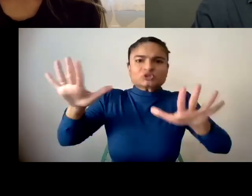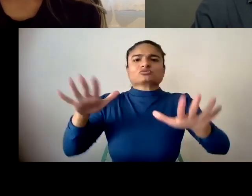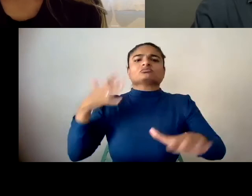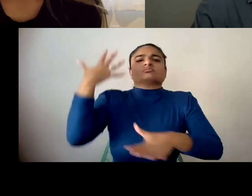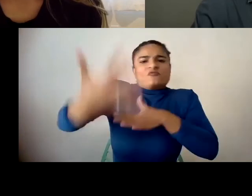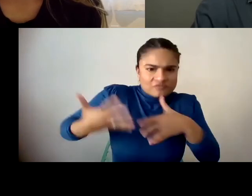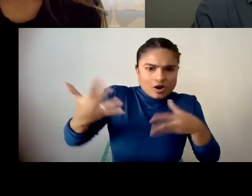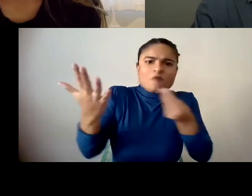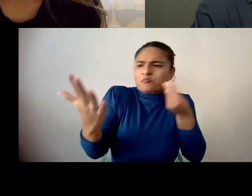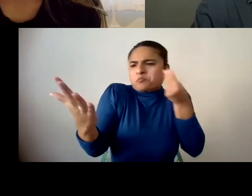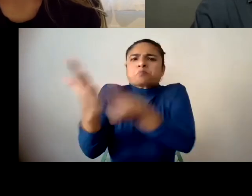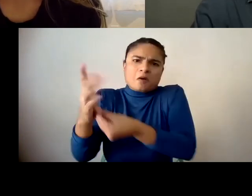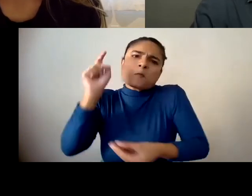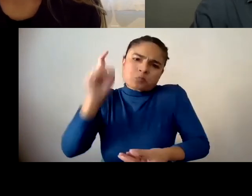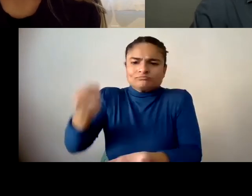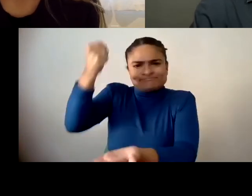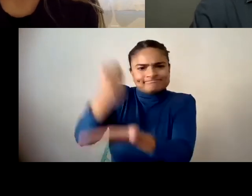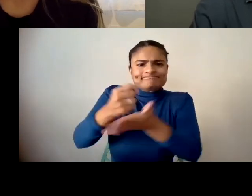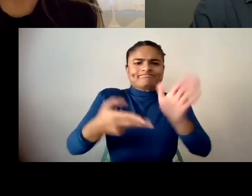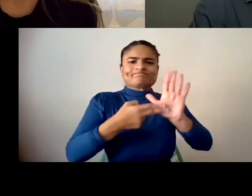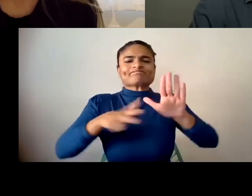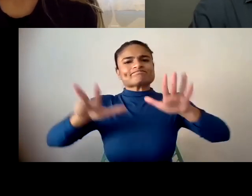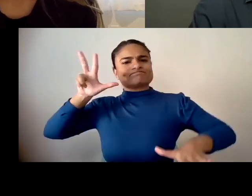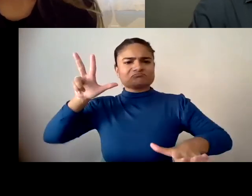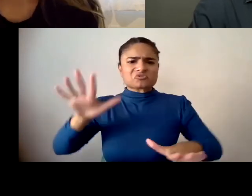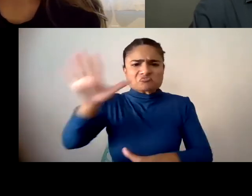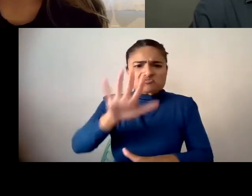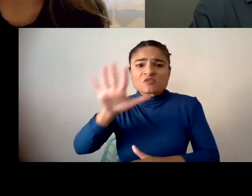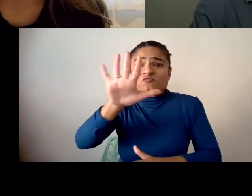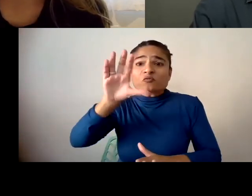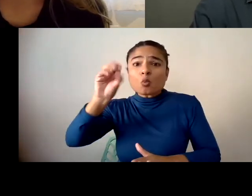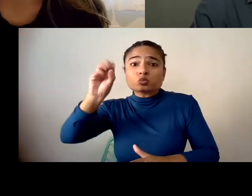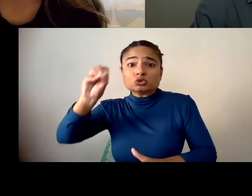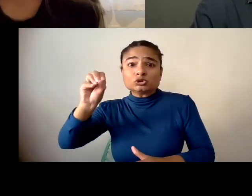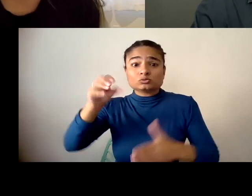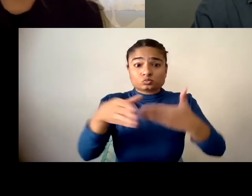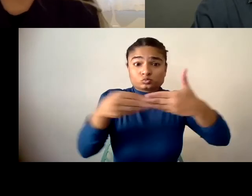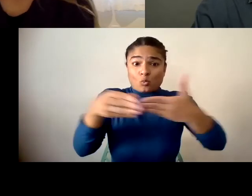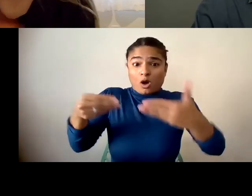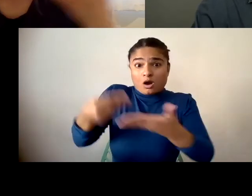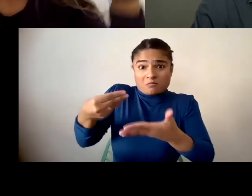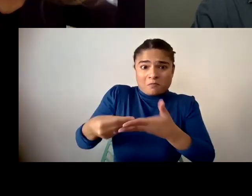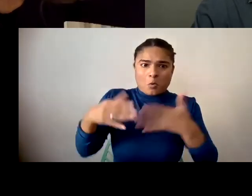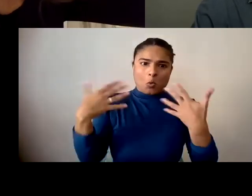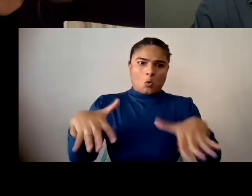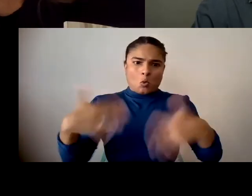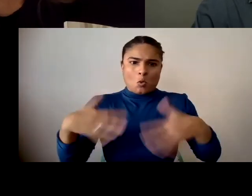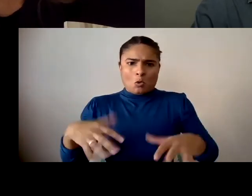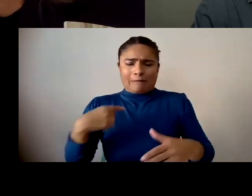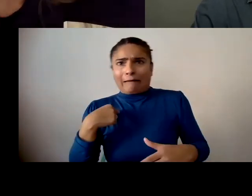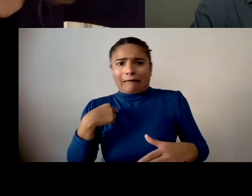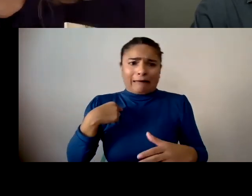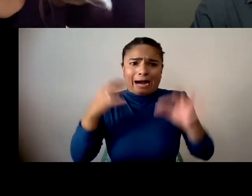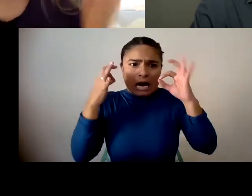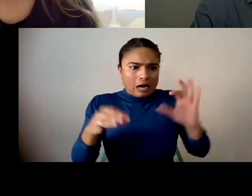the accreditation test itself, I'm embarrassed to say I don't know. I forgot and I